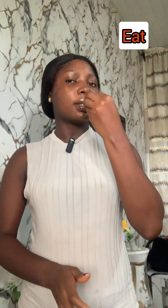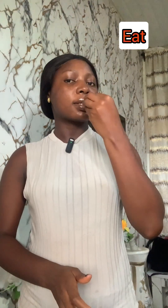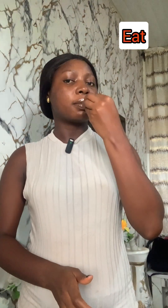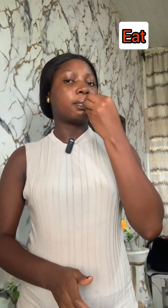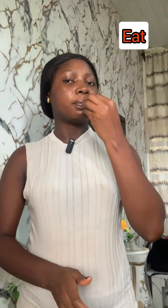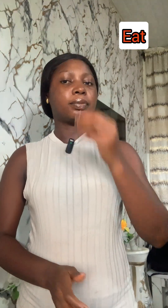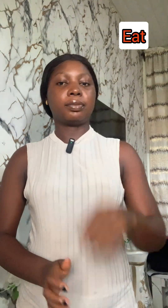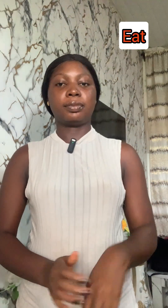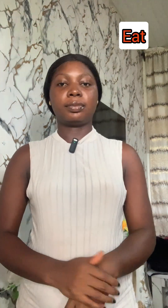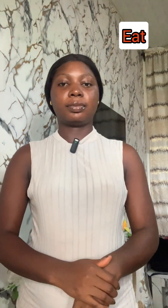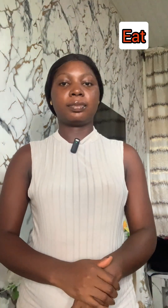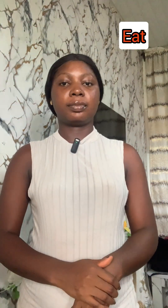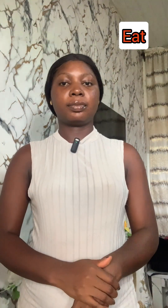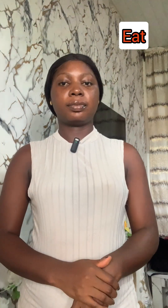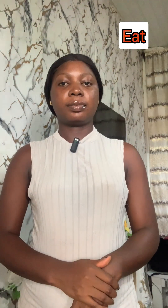Eat.